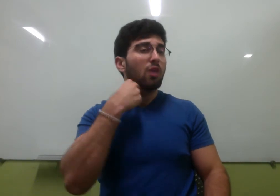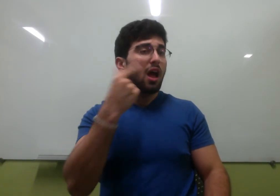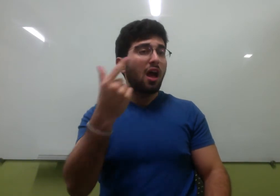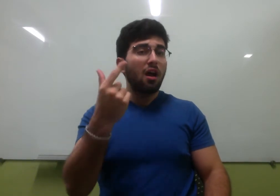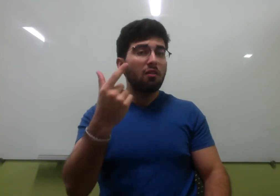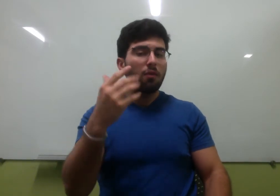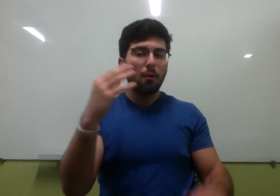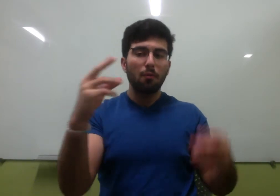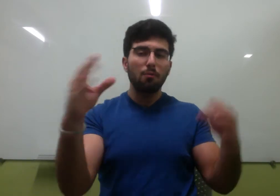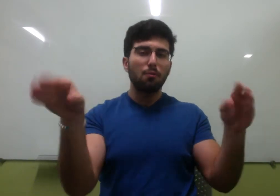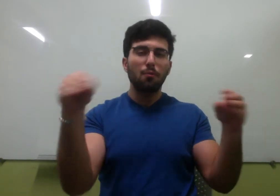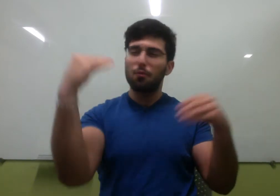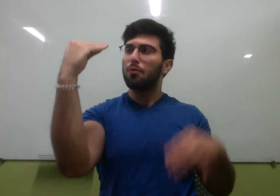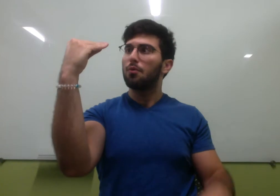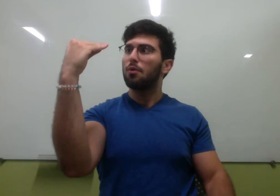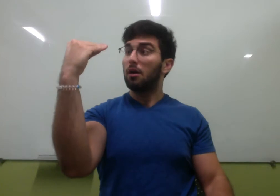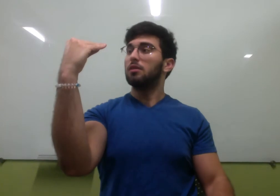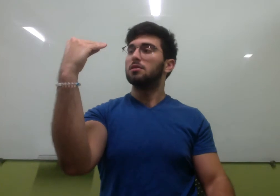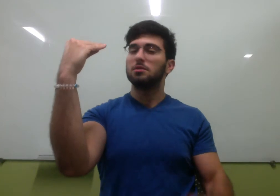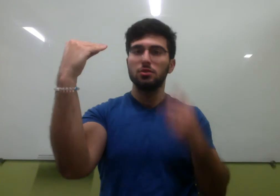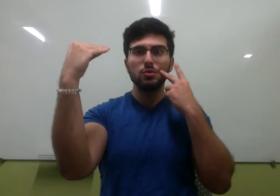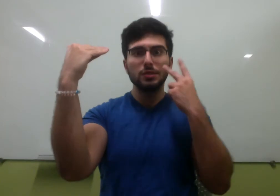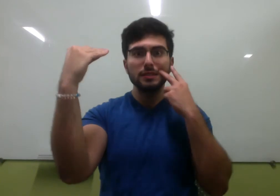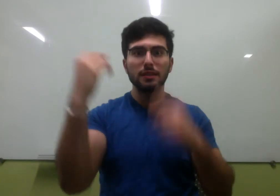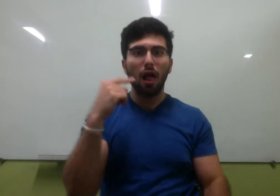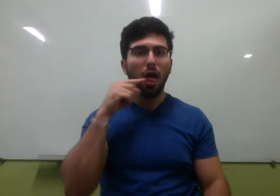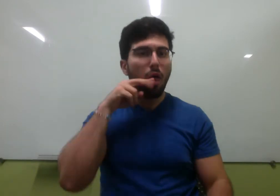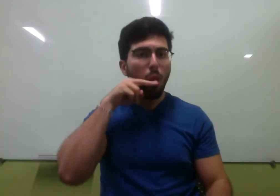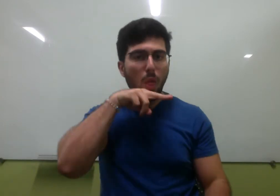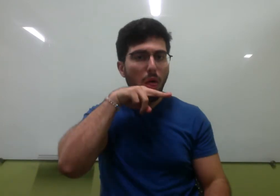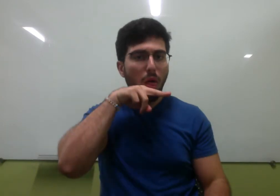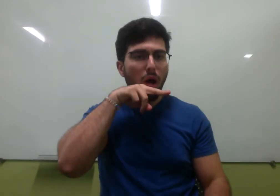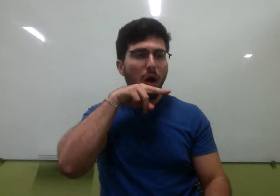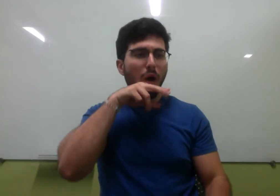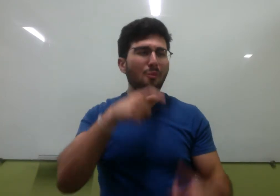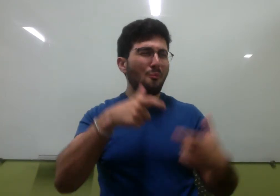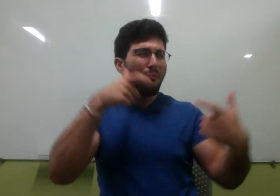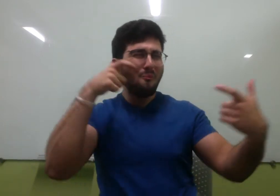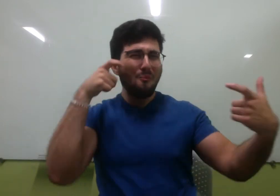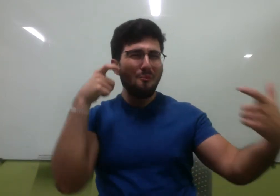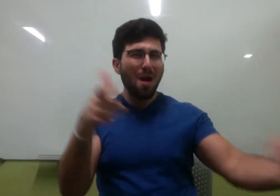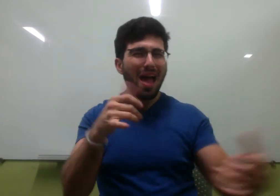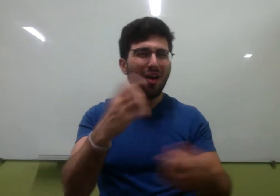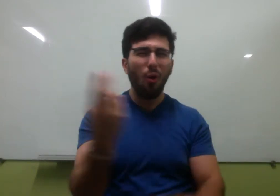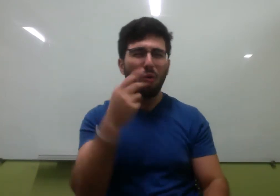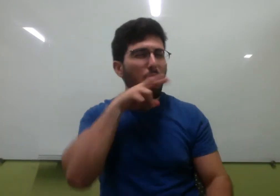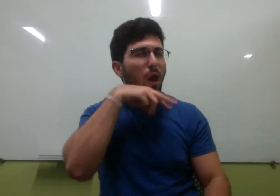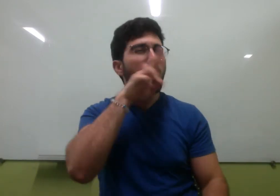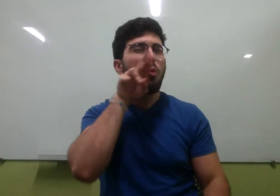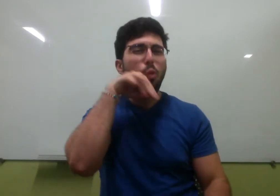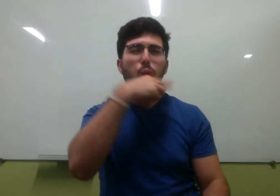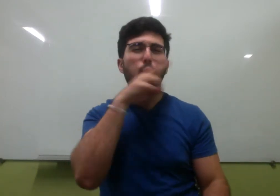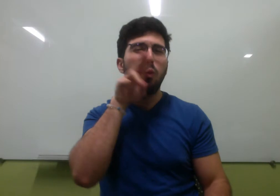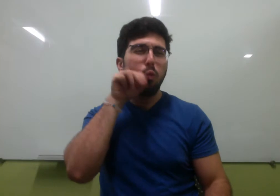moving around, it seems like. But these tongues are almost 2 feet long. They can be 21 inches in length. Yes, and not only